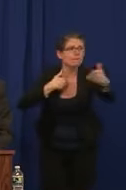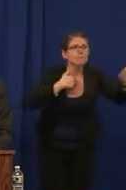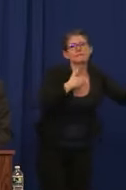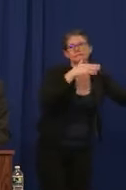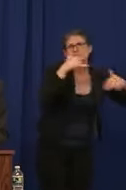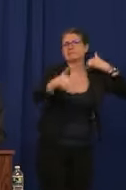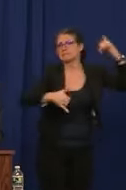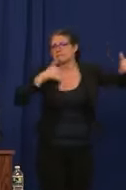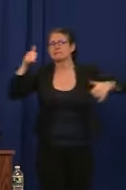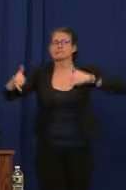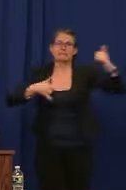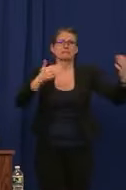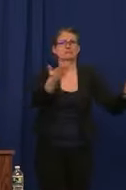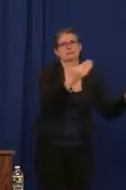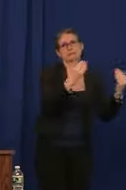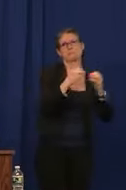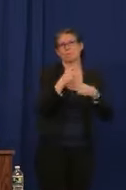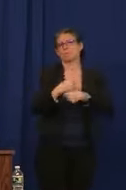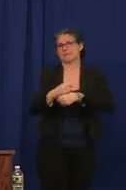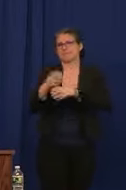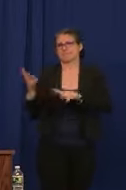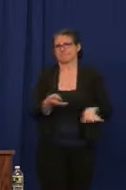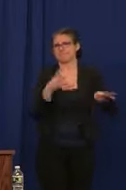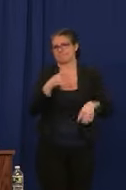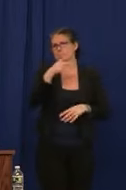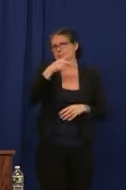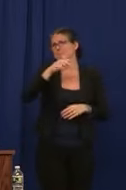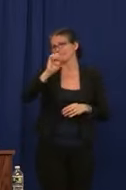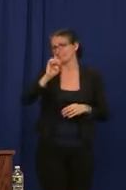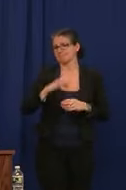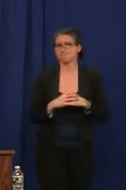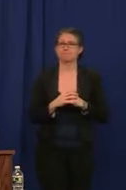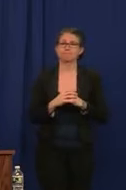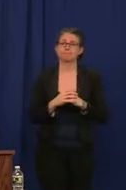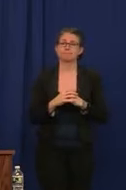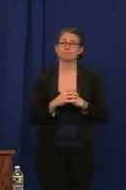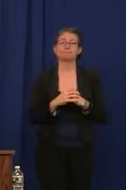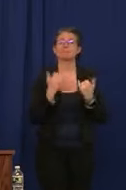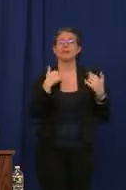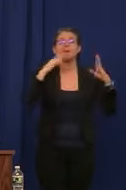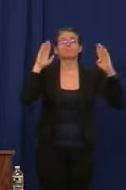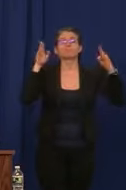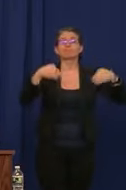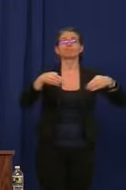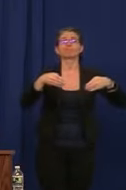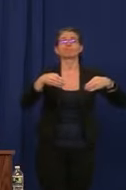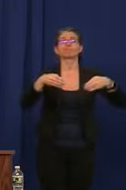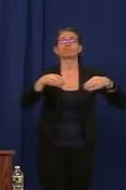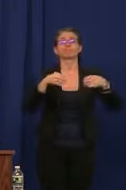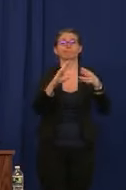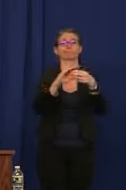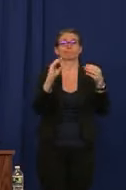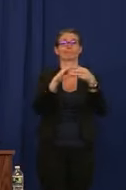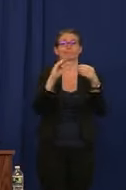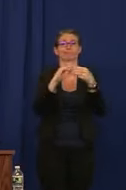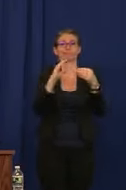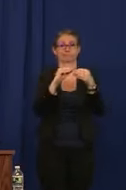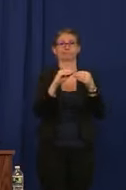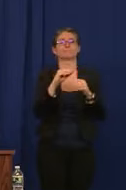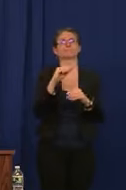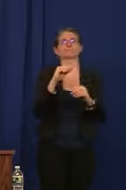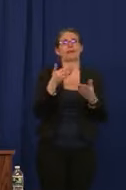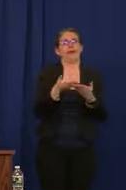Before we turn to questions, I'd just like to provide a quick update on where we are with respect to vital medical assets across the